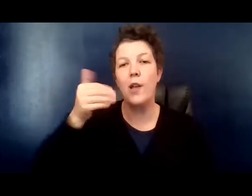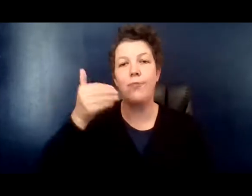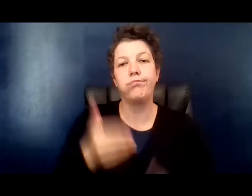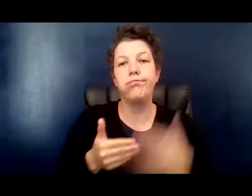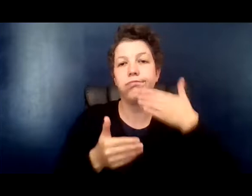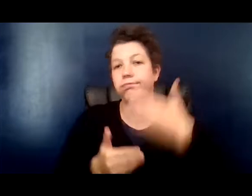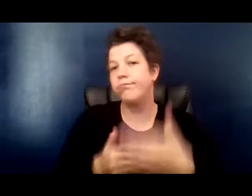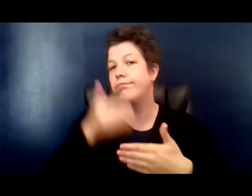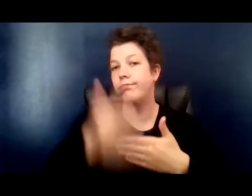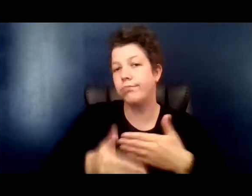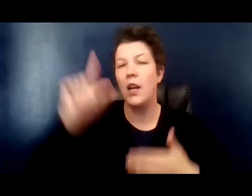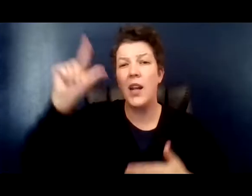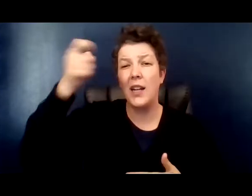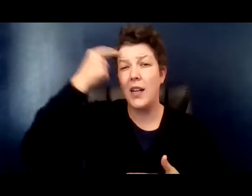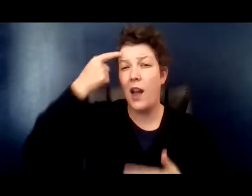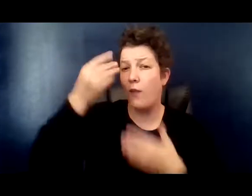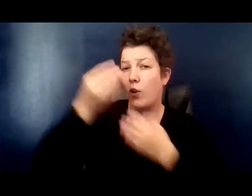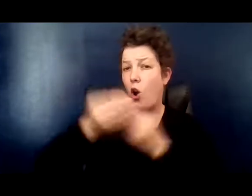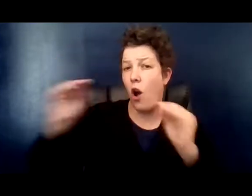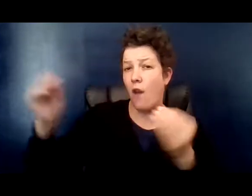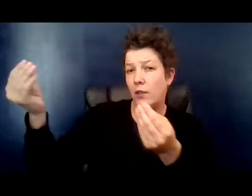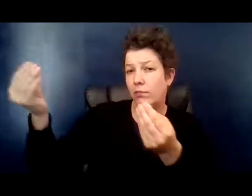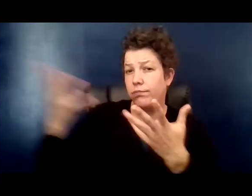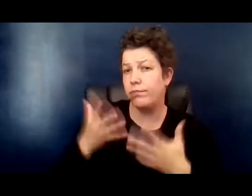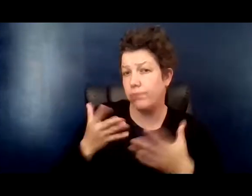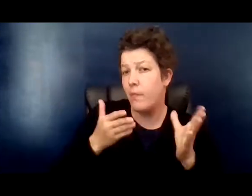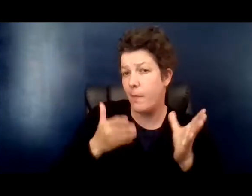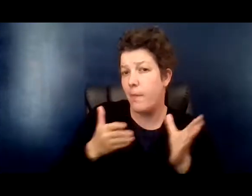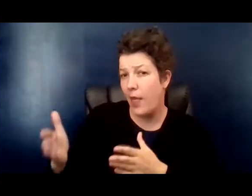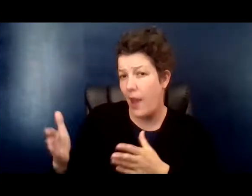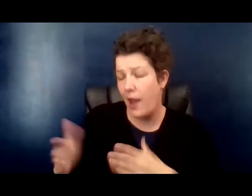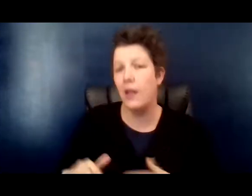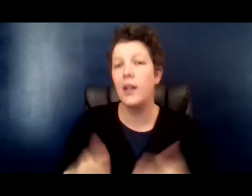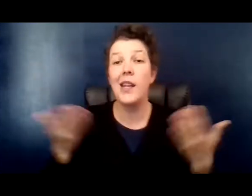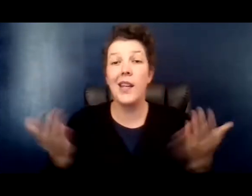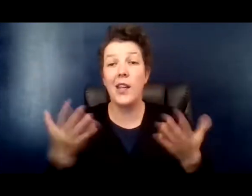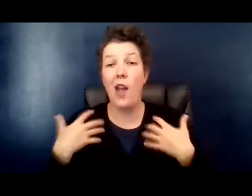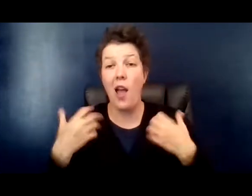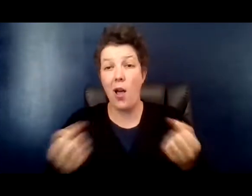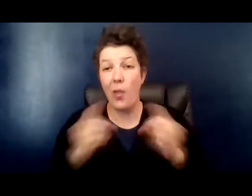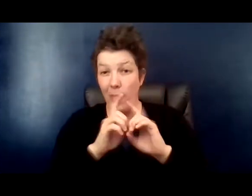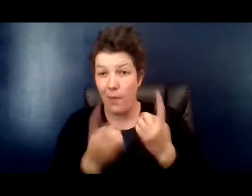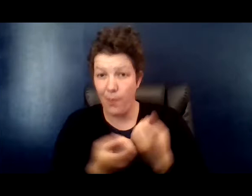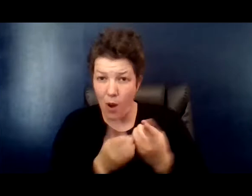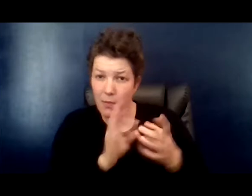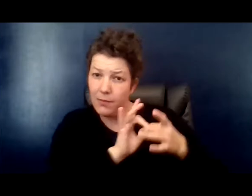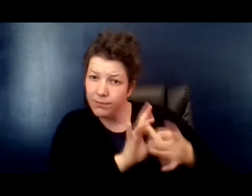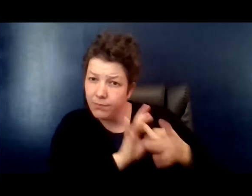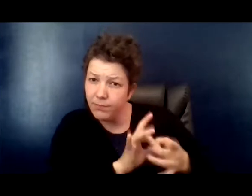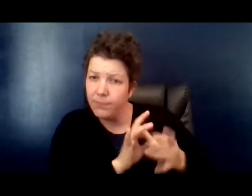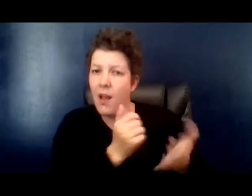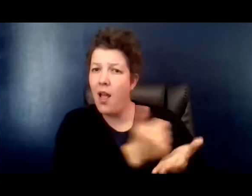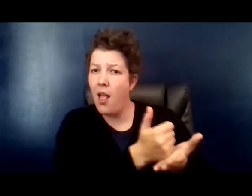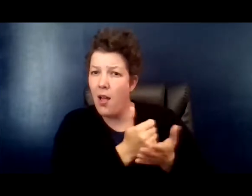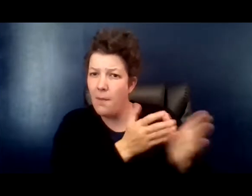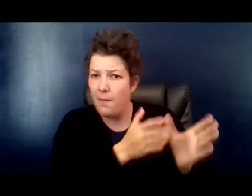office through our health department. We're very fortunate here. We have, Hamilton County has its own health department. 89 other counties have state